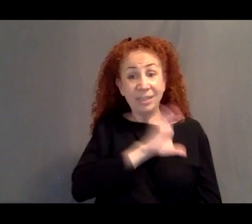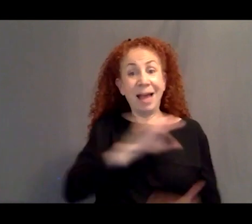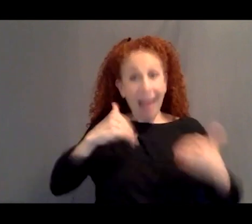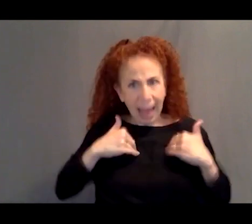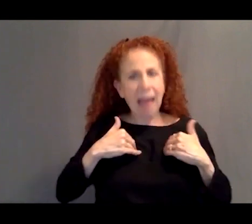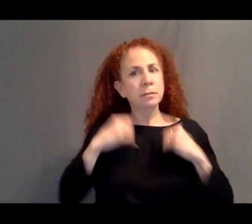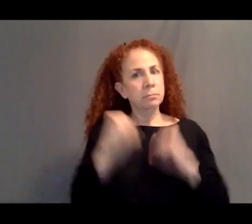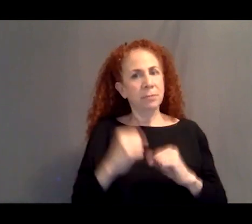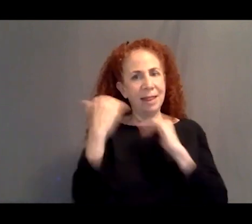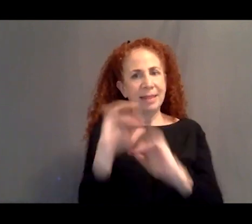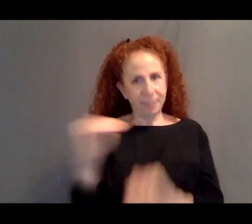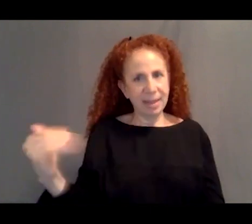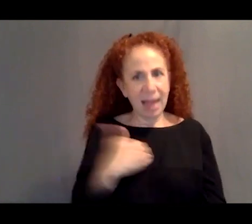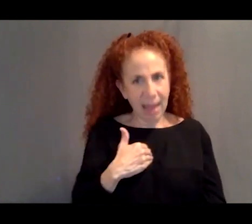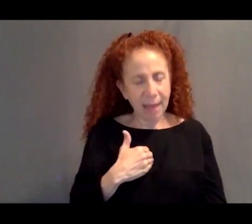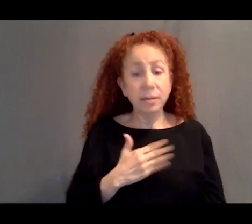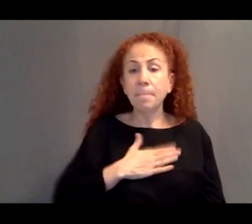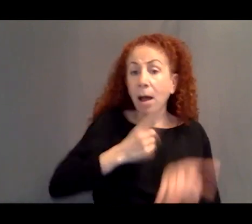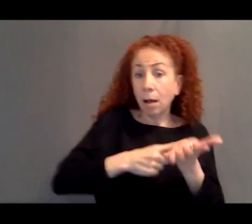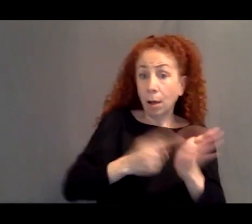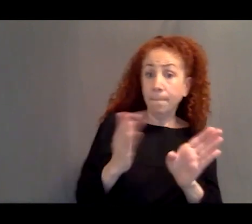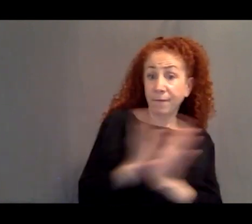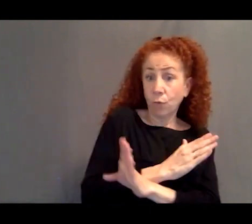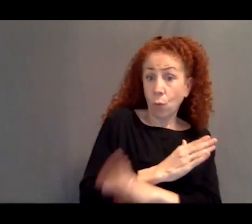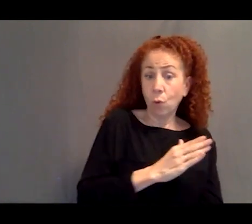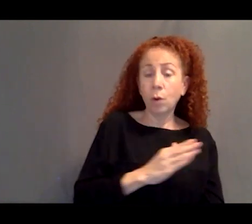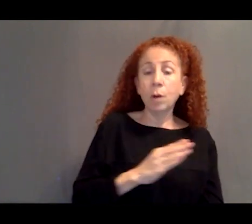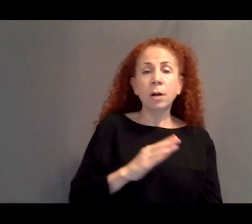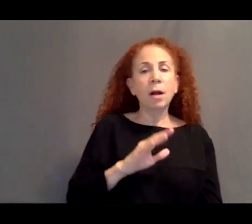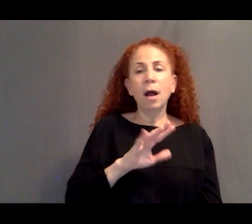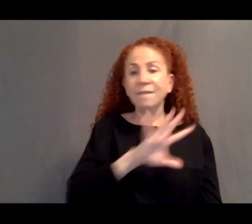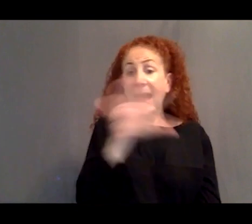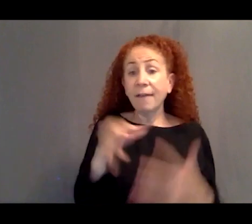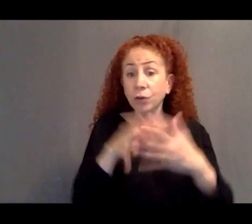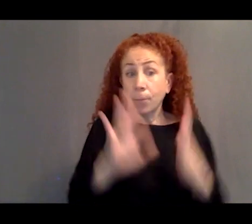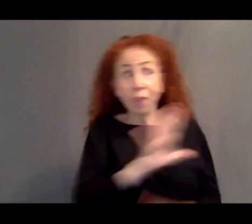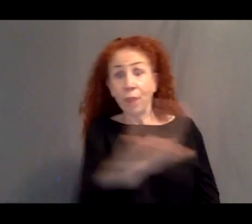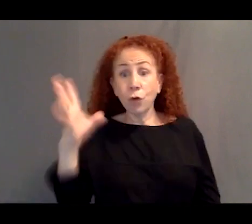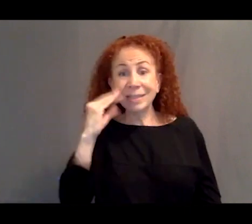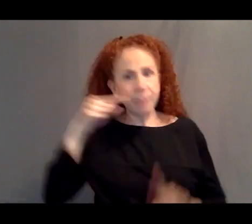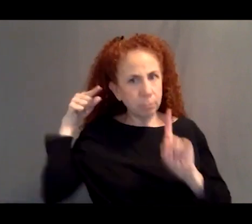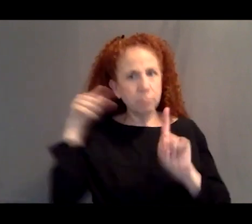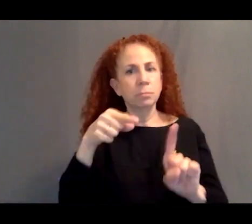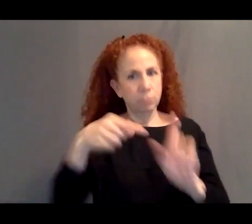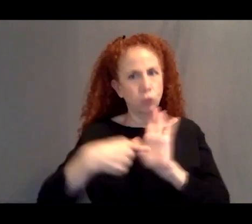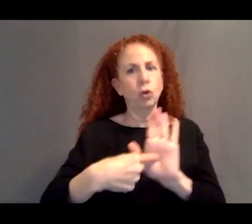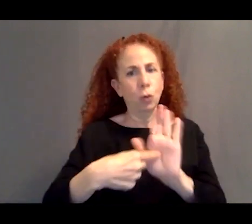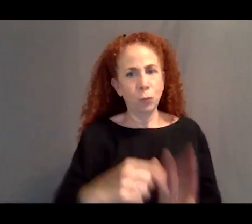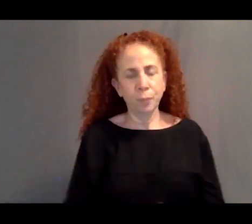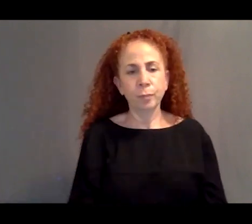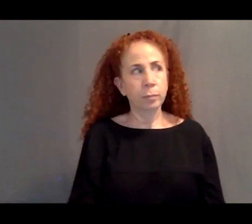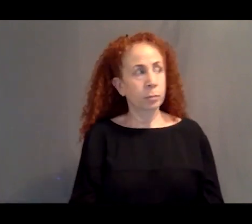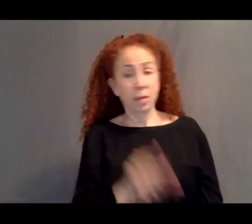that my discussion earlier on the experience of African Americans in this country, especially,